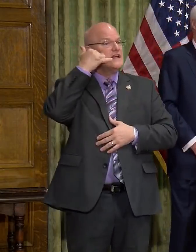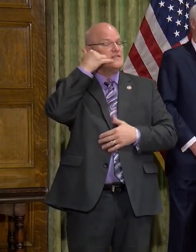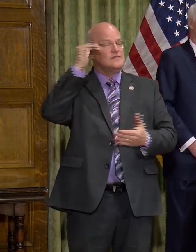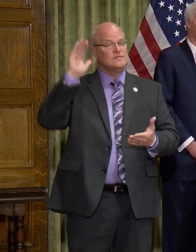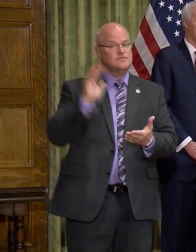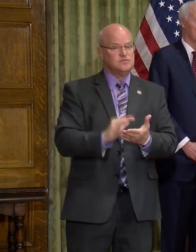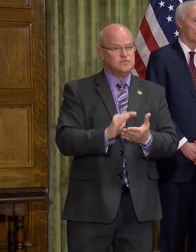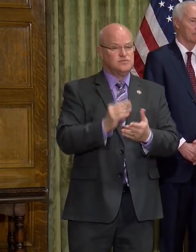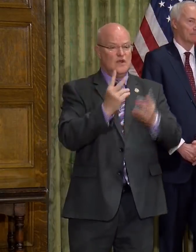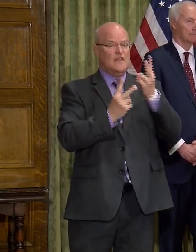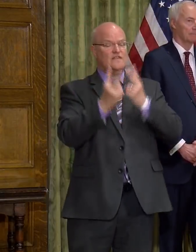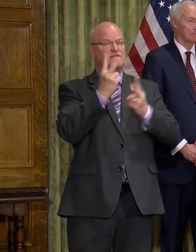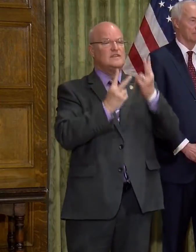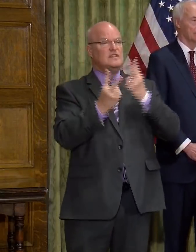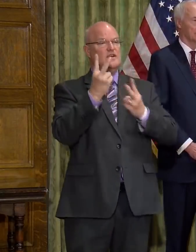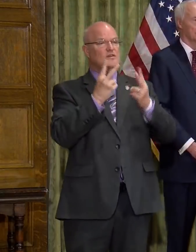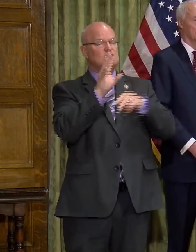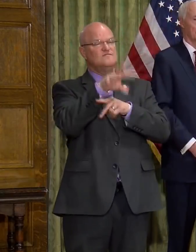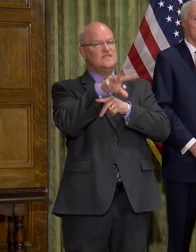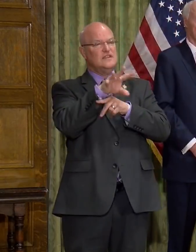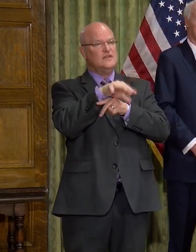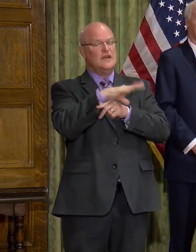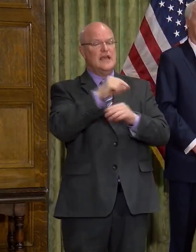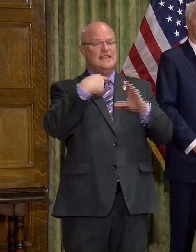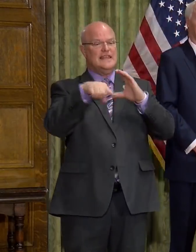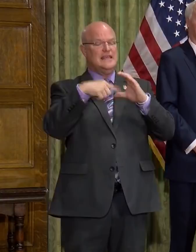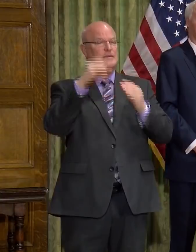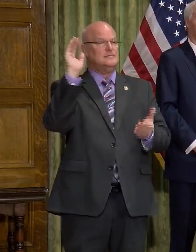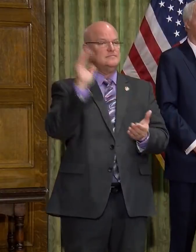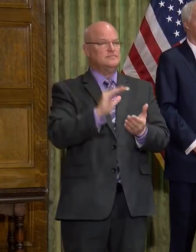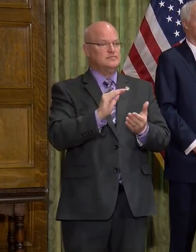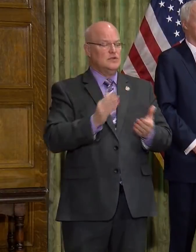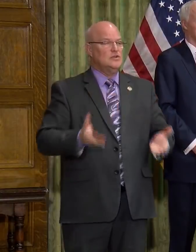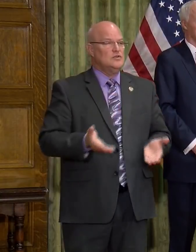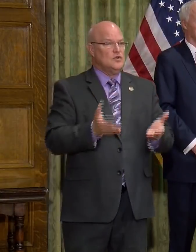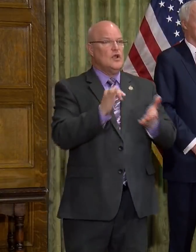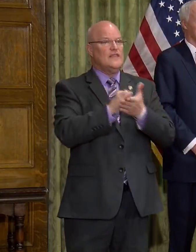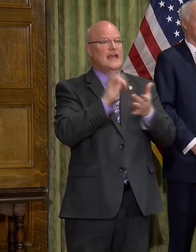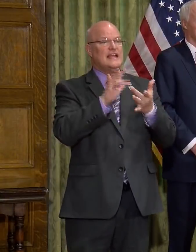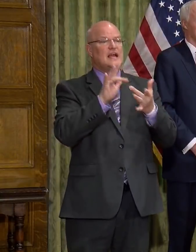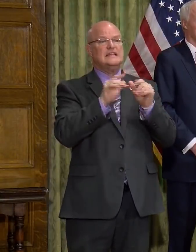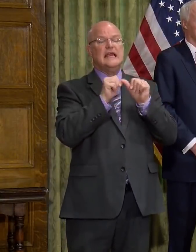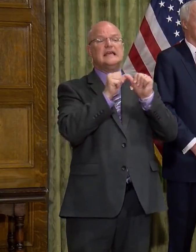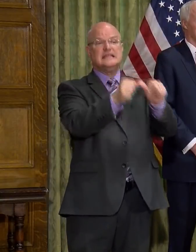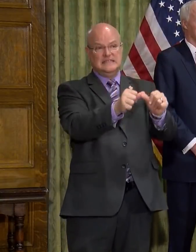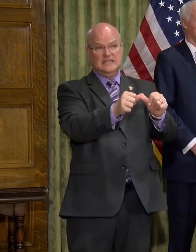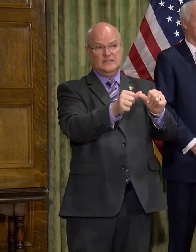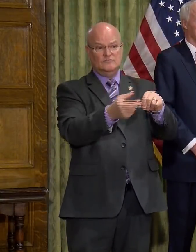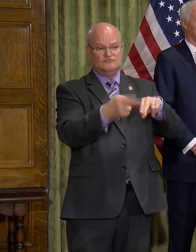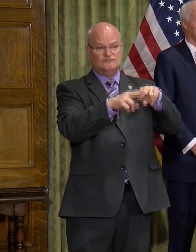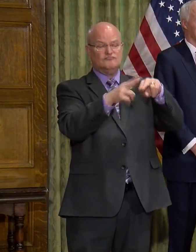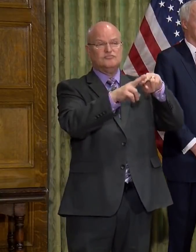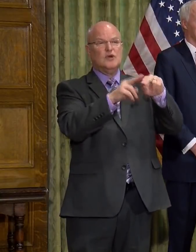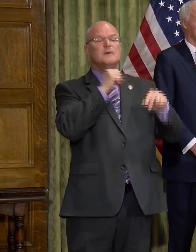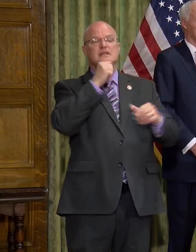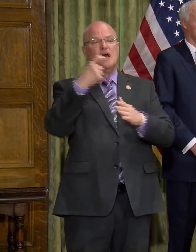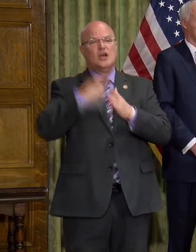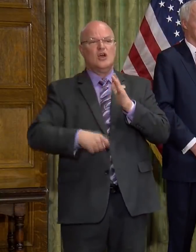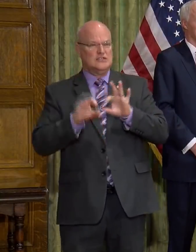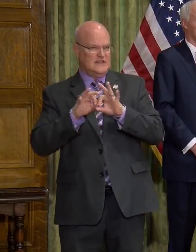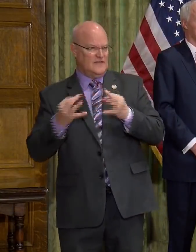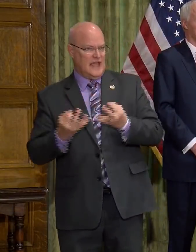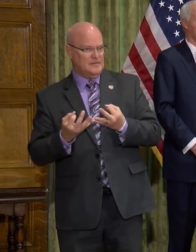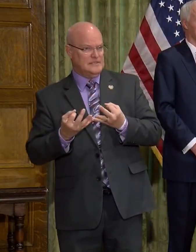the video visitation rates, and the email rates to encourage that contact continue, but not cost the